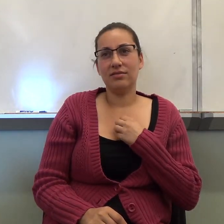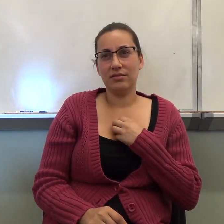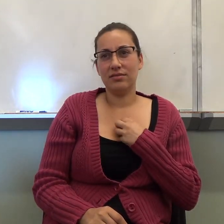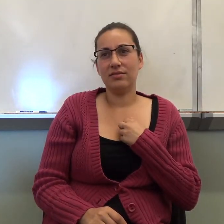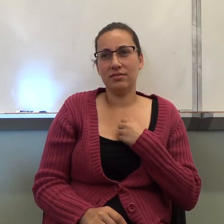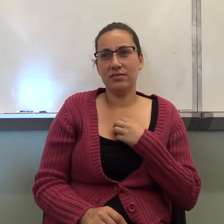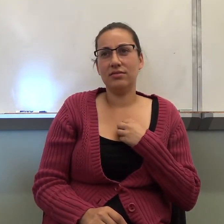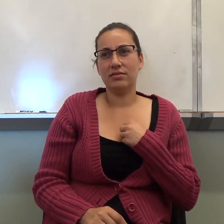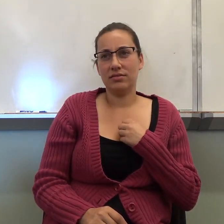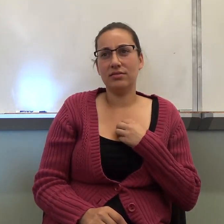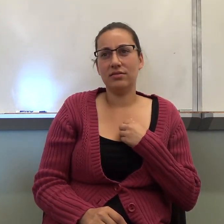three years ago.